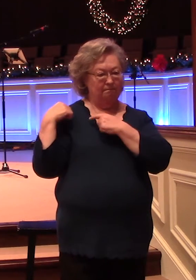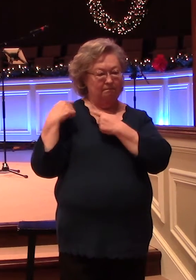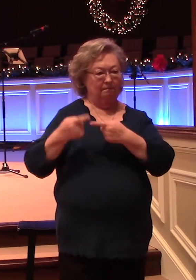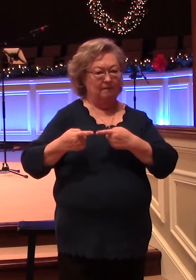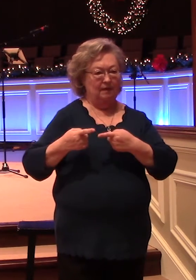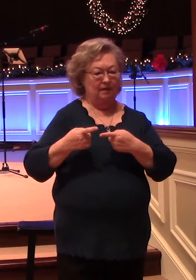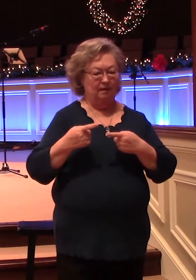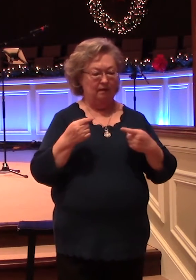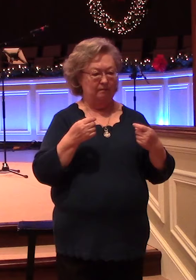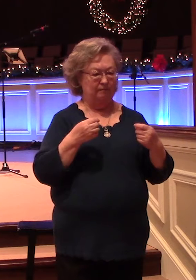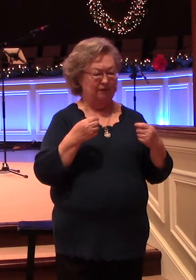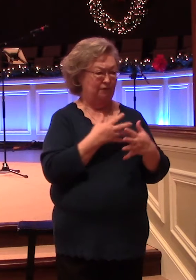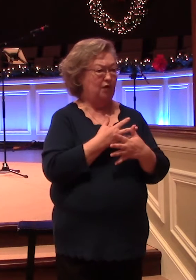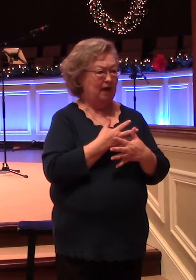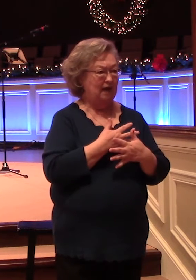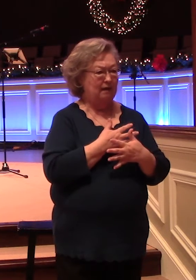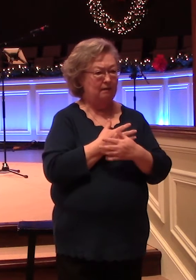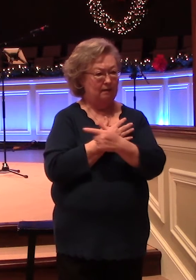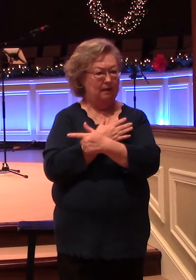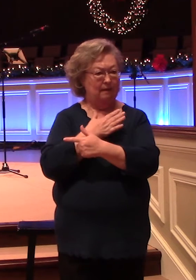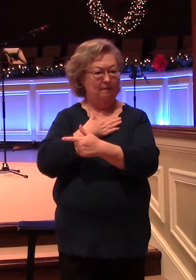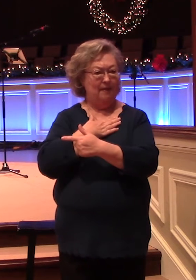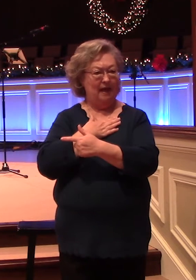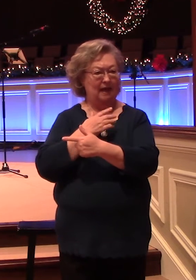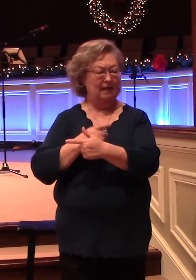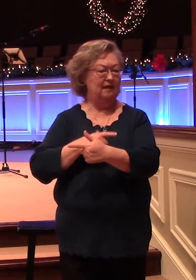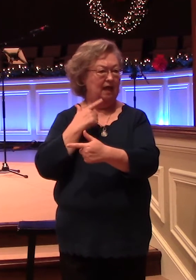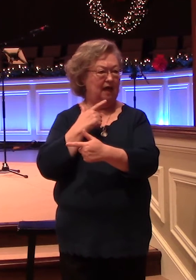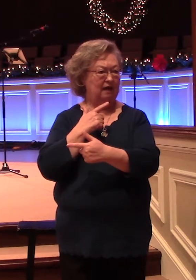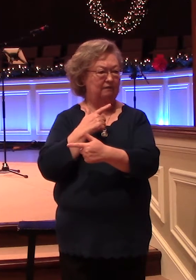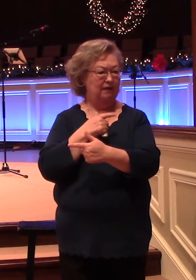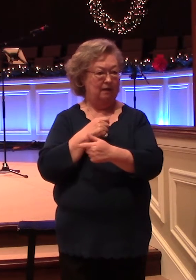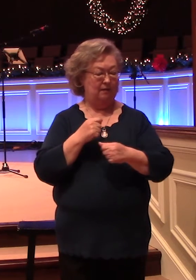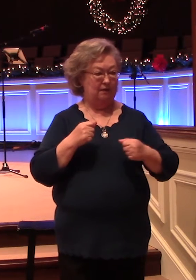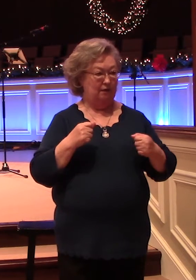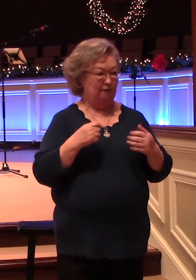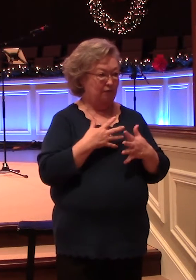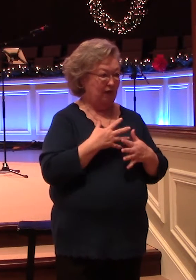pastor. Don't want to get hurt. Don't want something bad to happen to me. Don't want to be made to look bad.